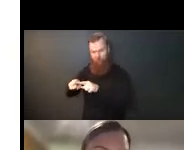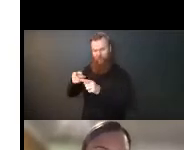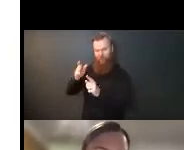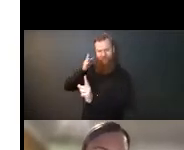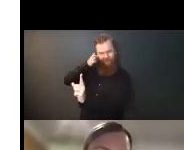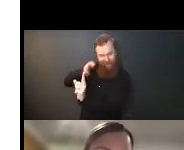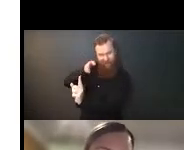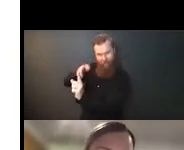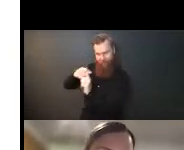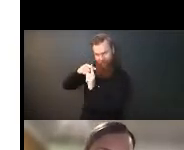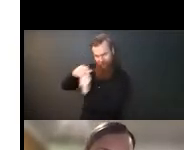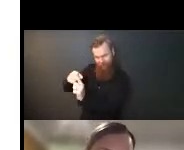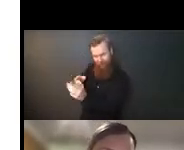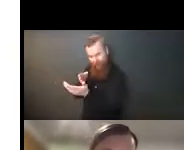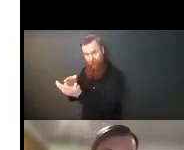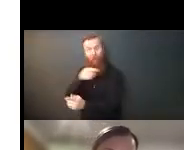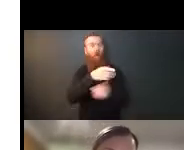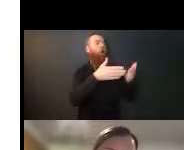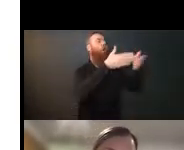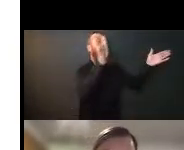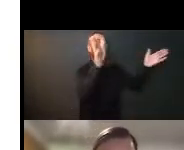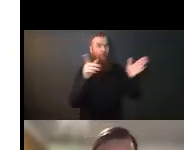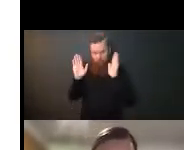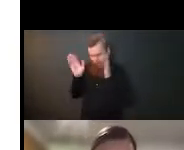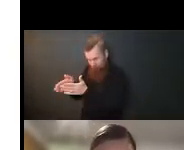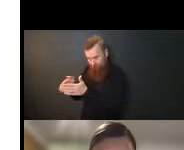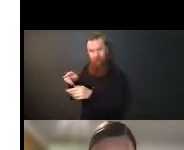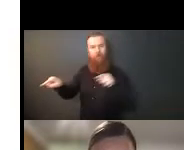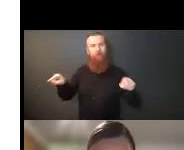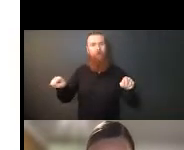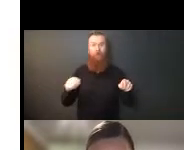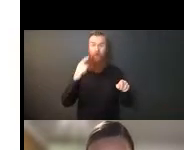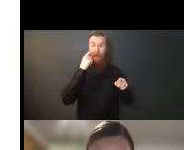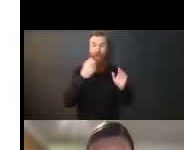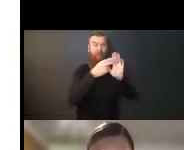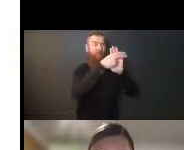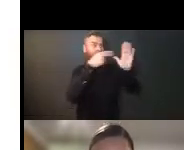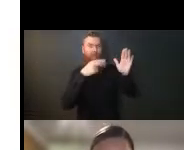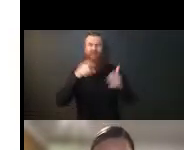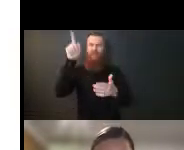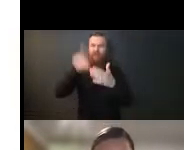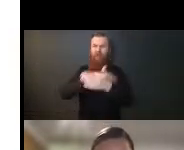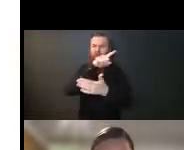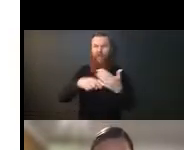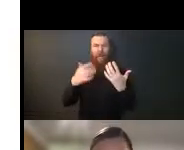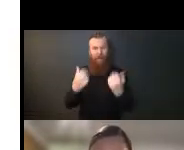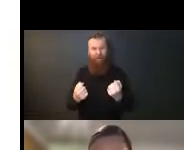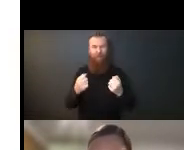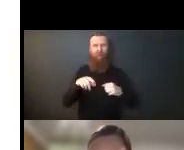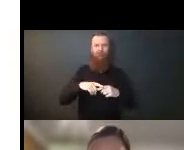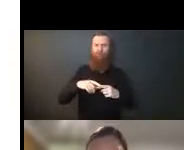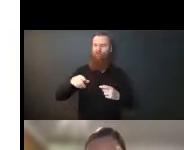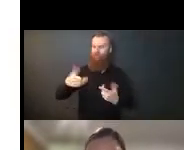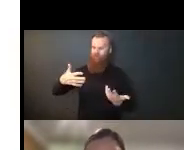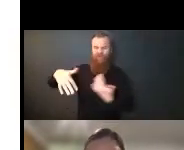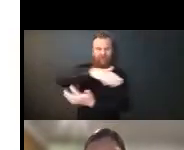of course, we want to address stigma and discrimination at different levels of the socioecological model. I'm sure many of you are